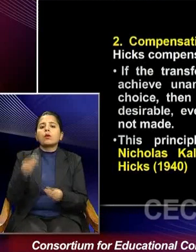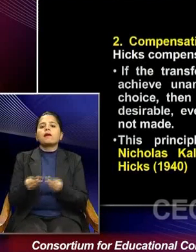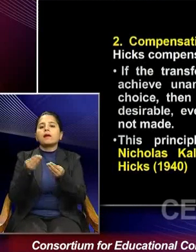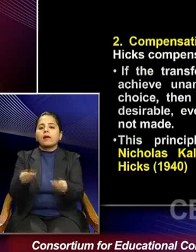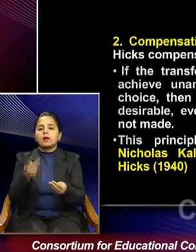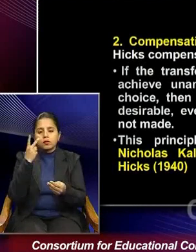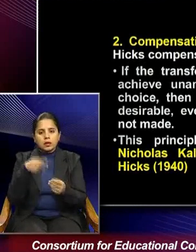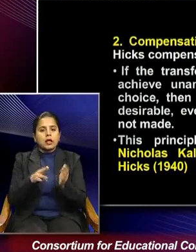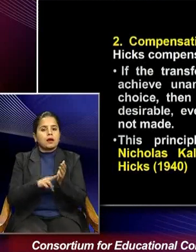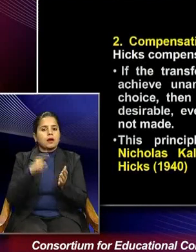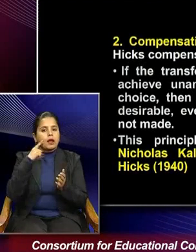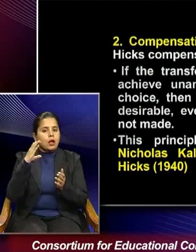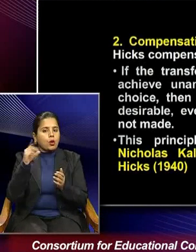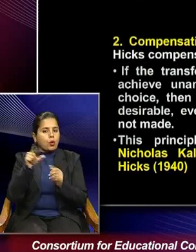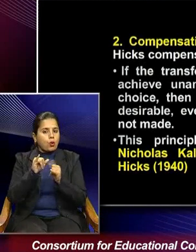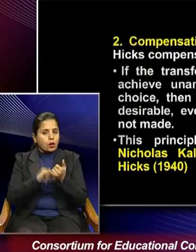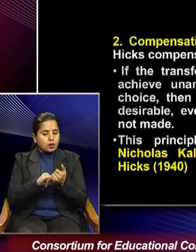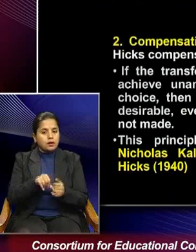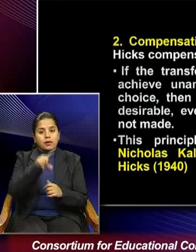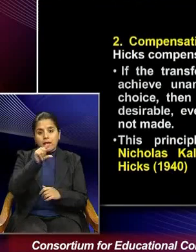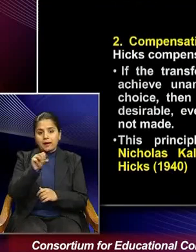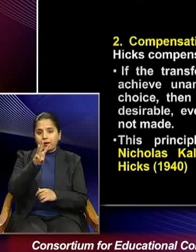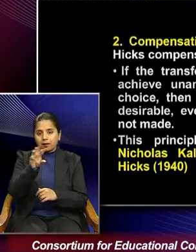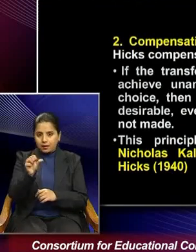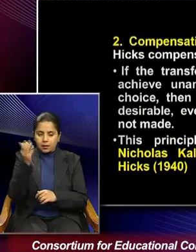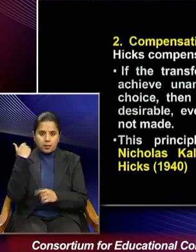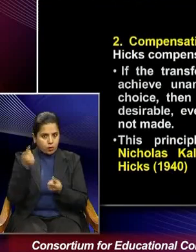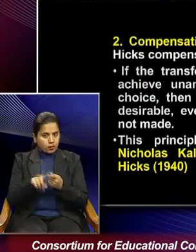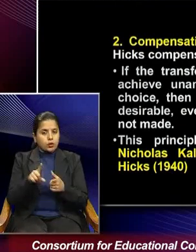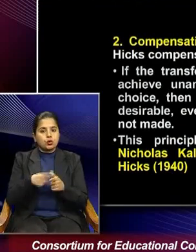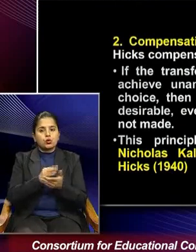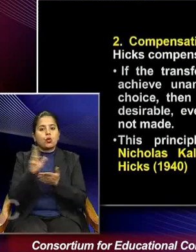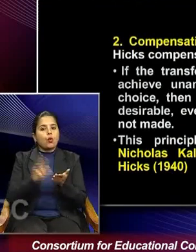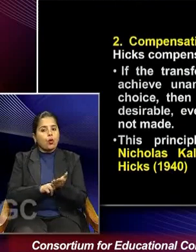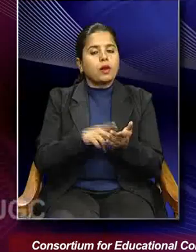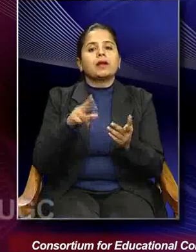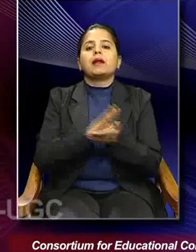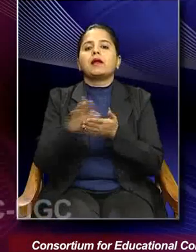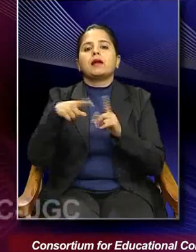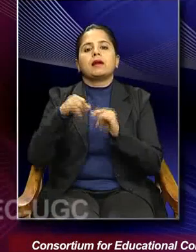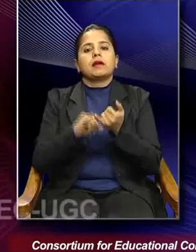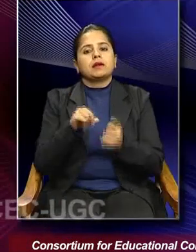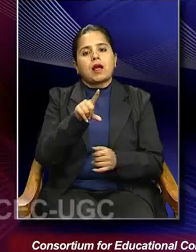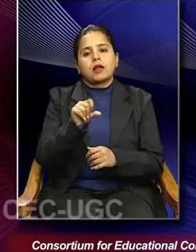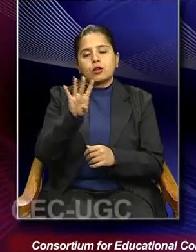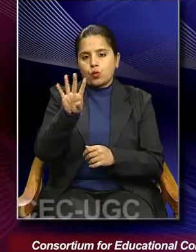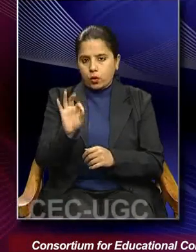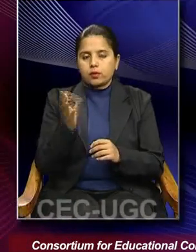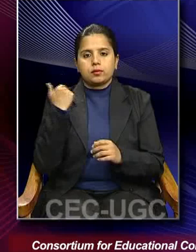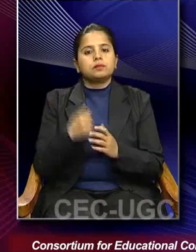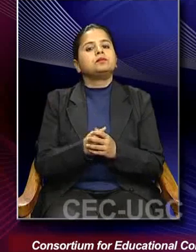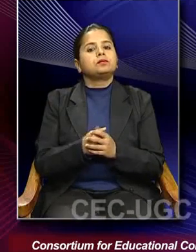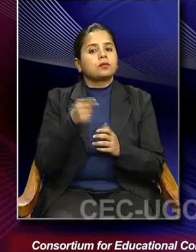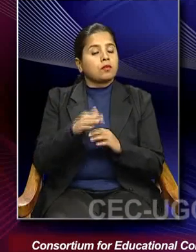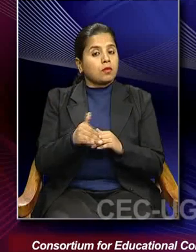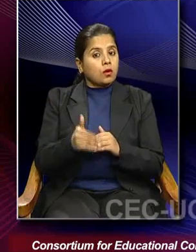by Nicholas Kaldor in 1939 and John Hicks in 1940. Moving on to